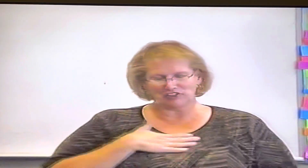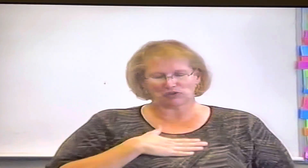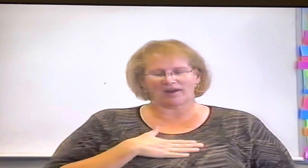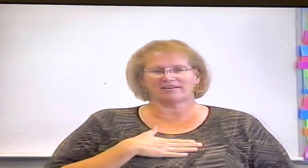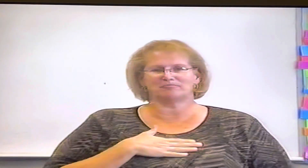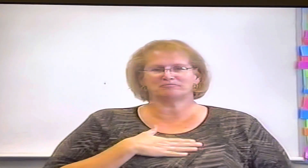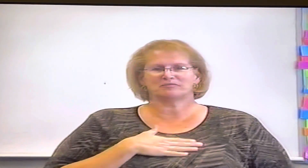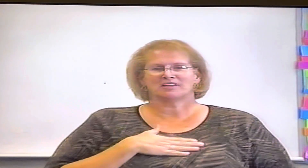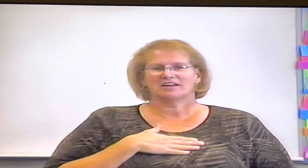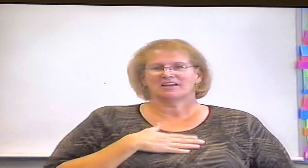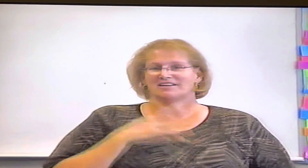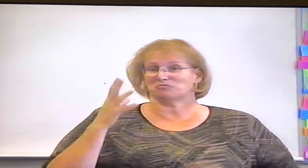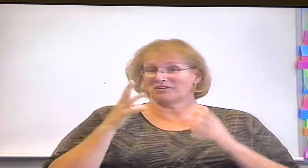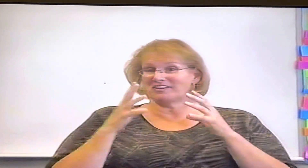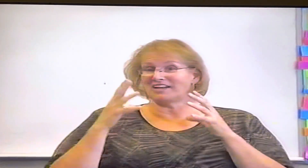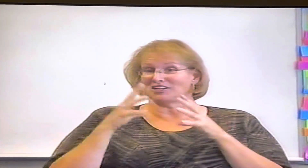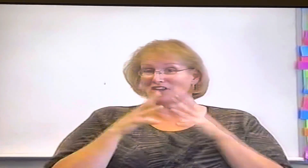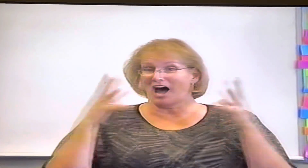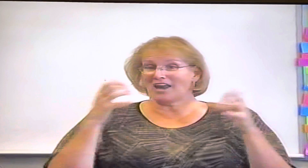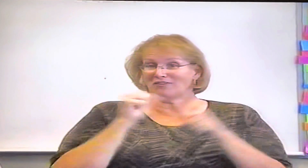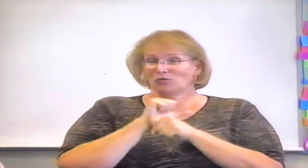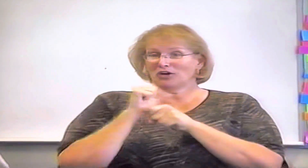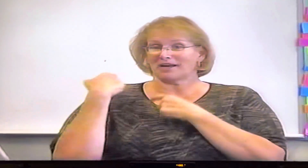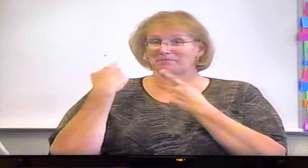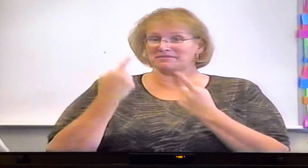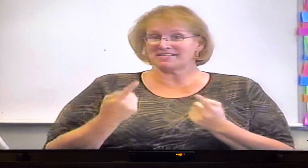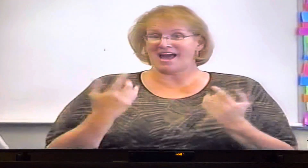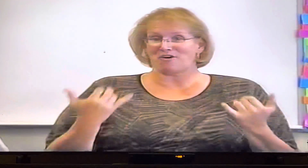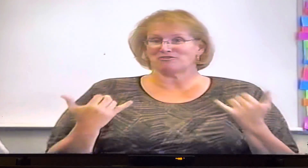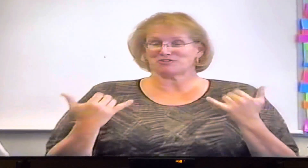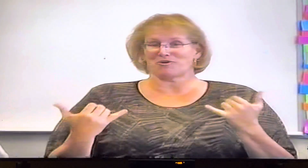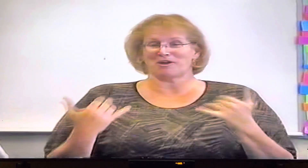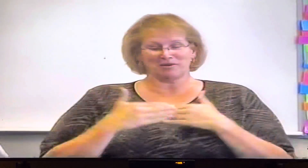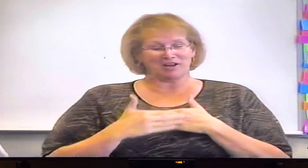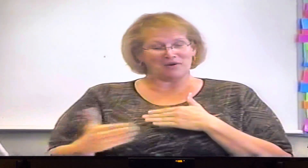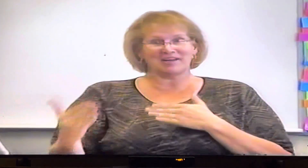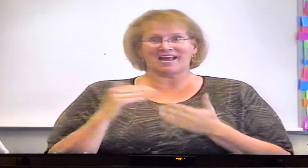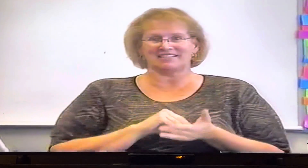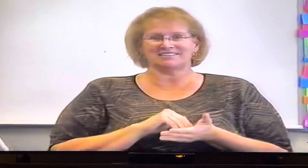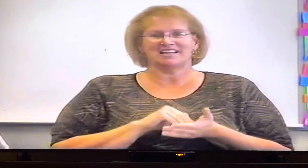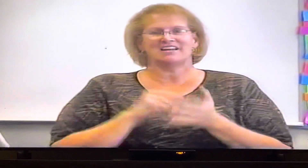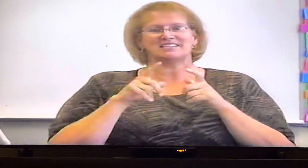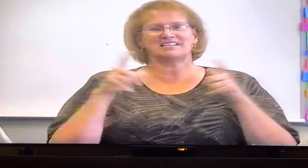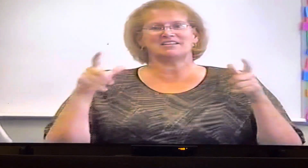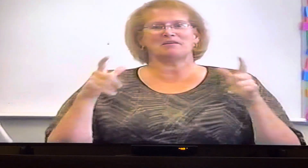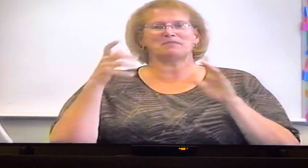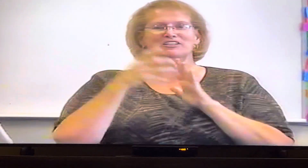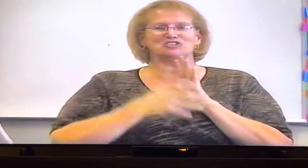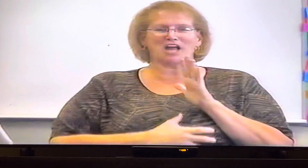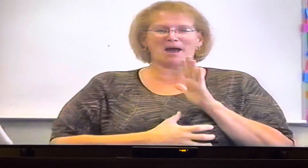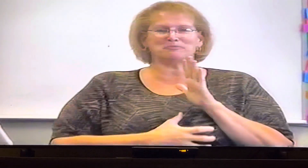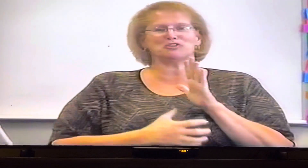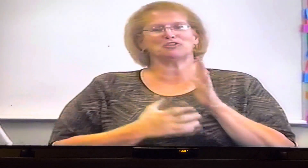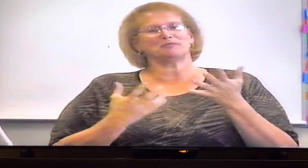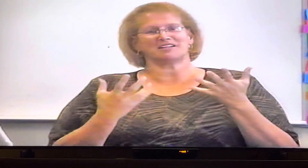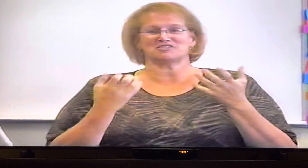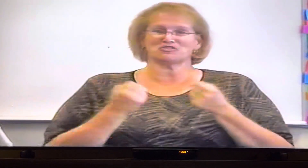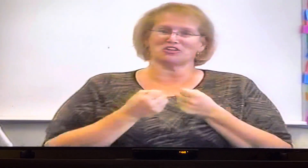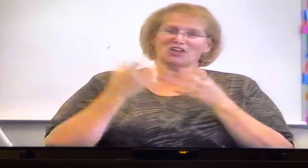enjoy them. We've done a lot of work up to now, so here we go again. This is a big chapter because there's a lot